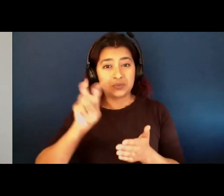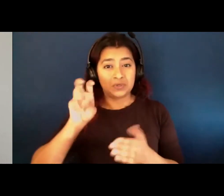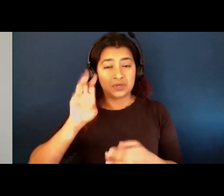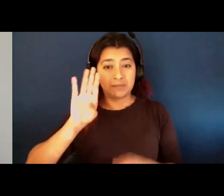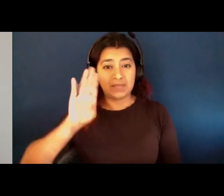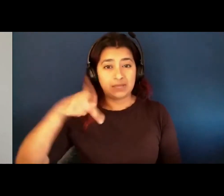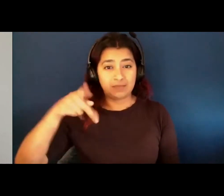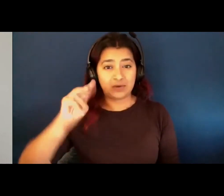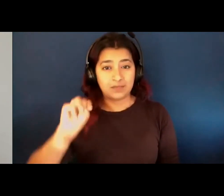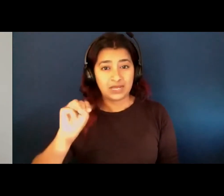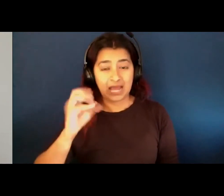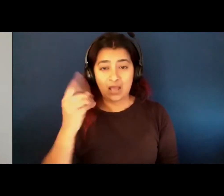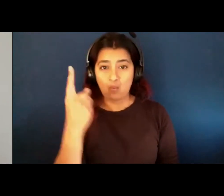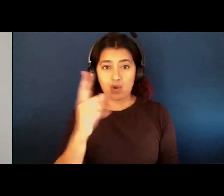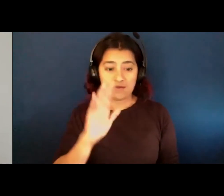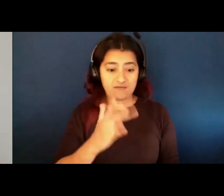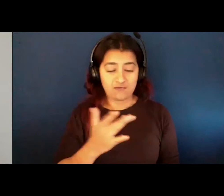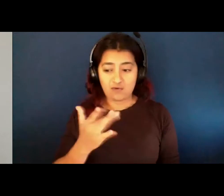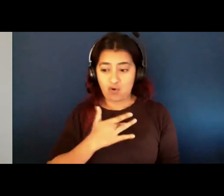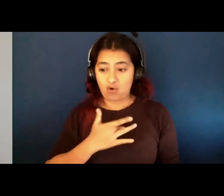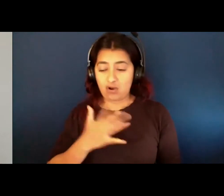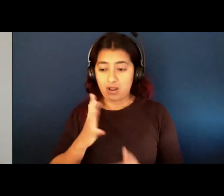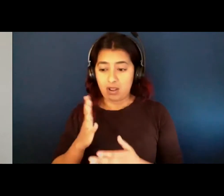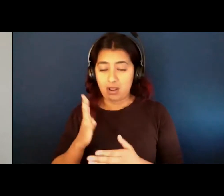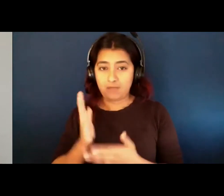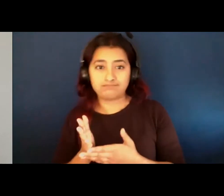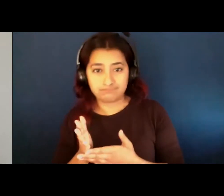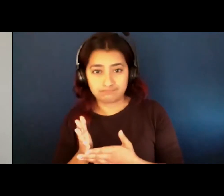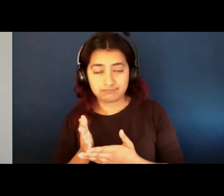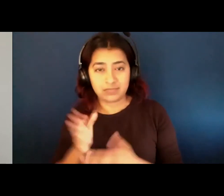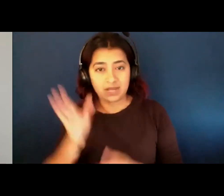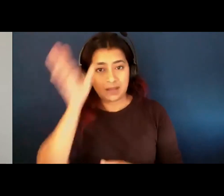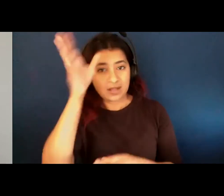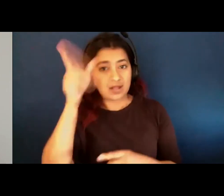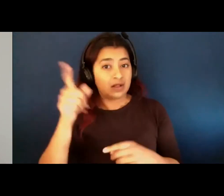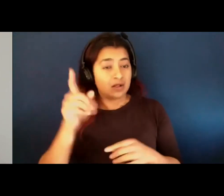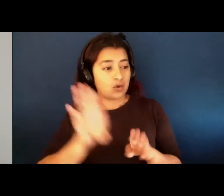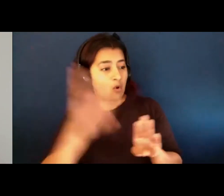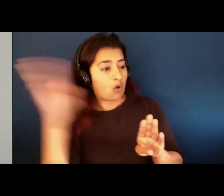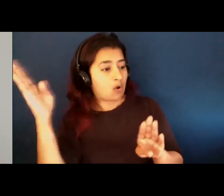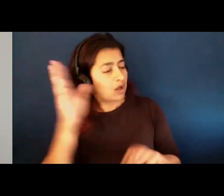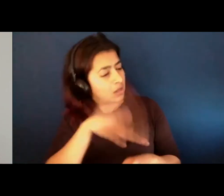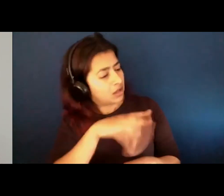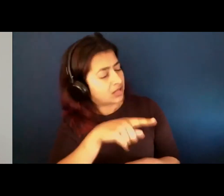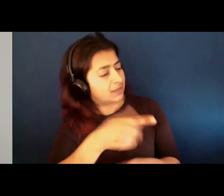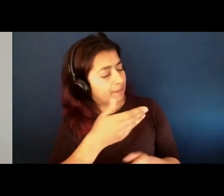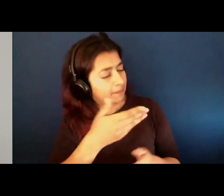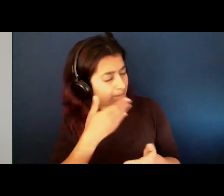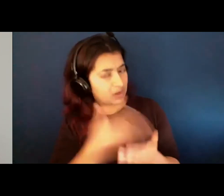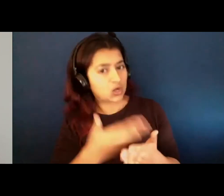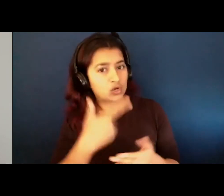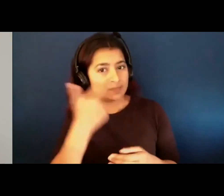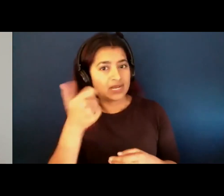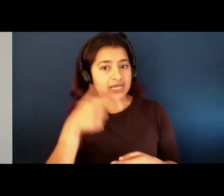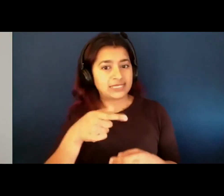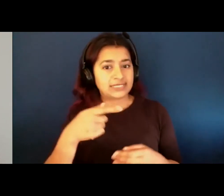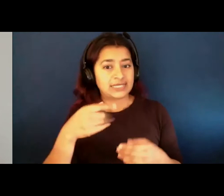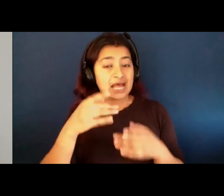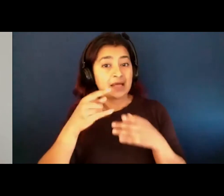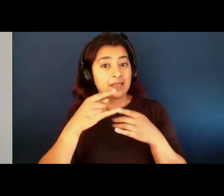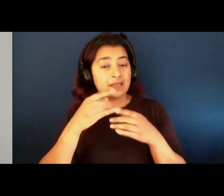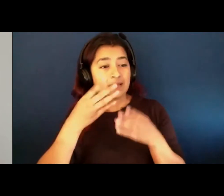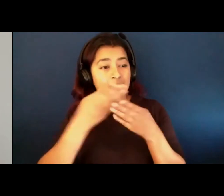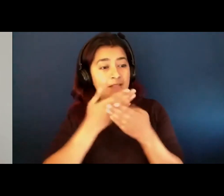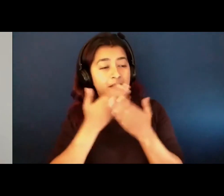one of their hearts had stopped beating. Abuelo opened the door and said, "This better be good because the masked singer is